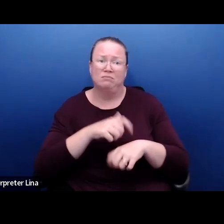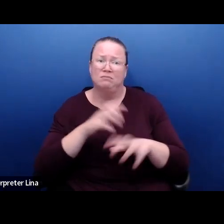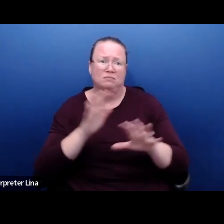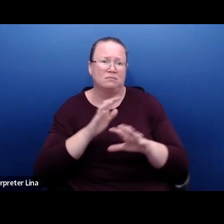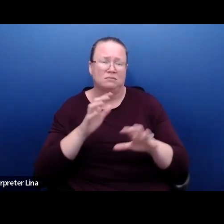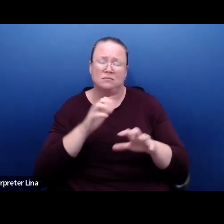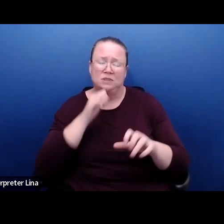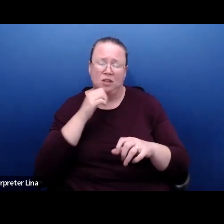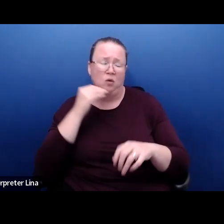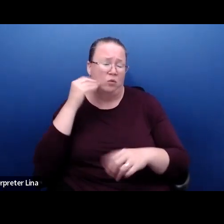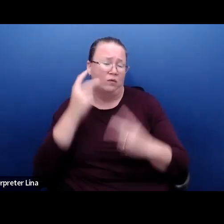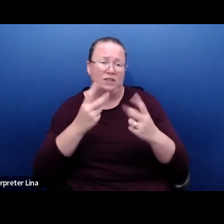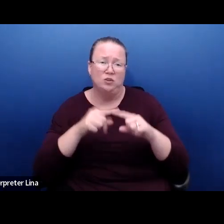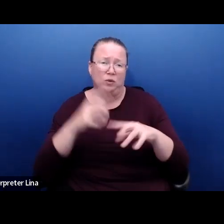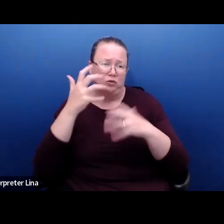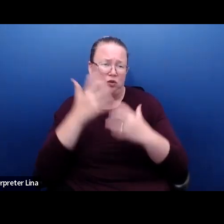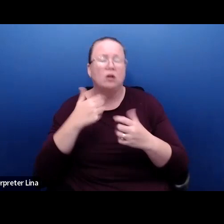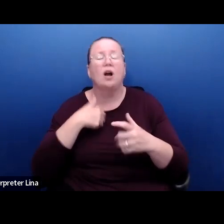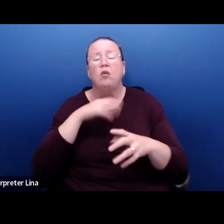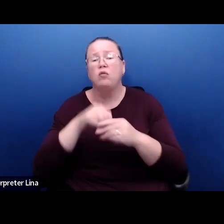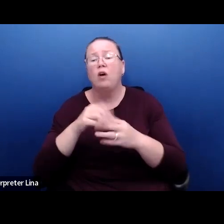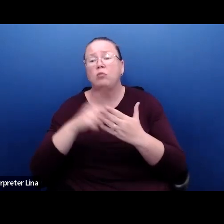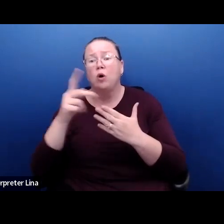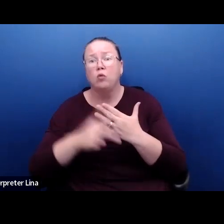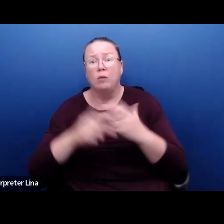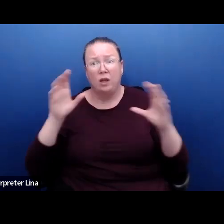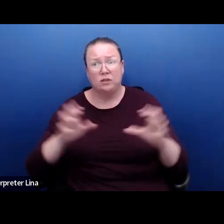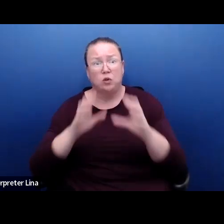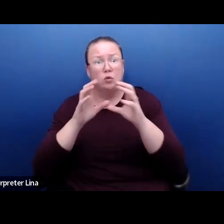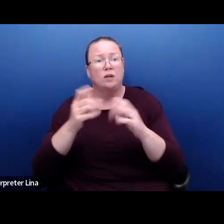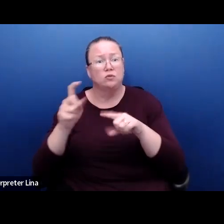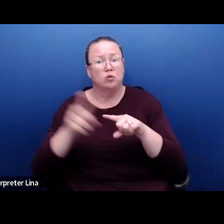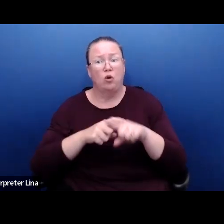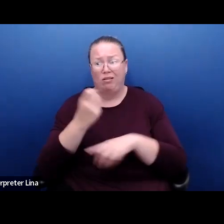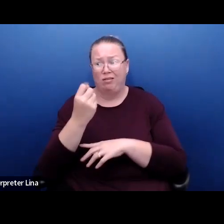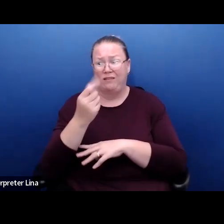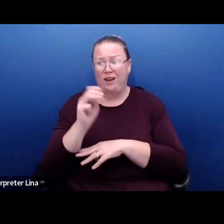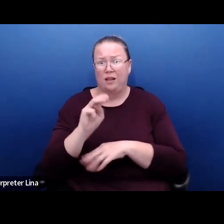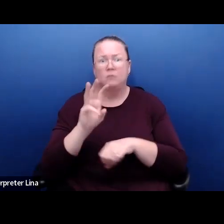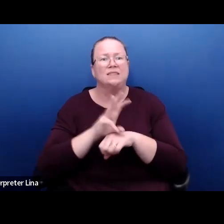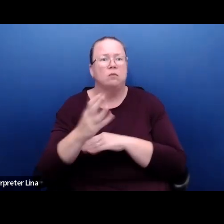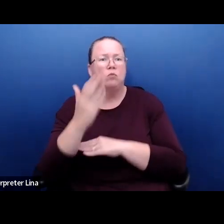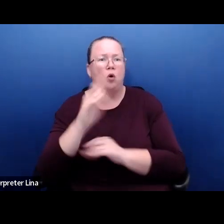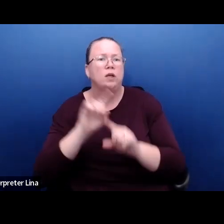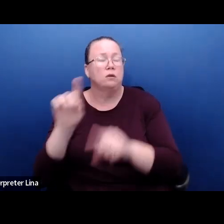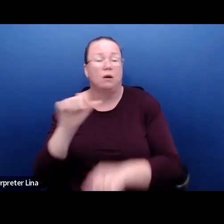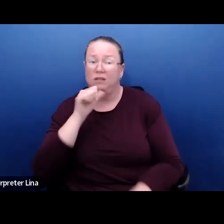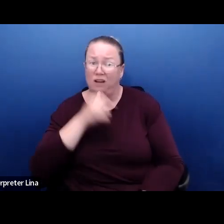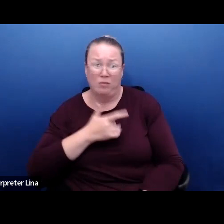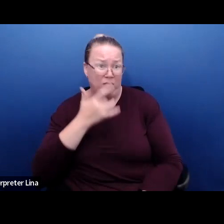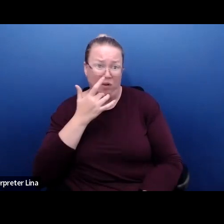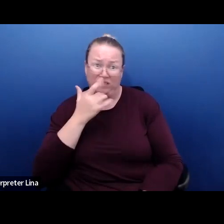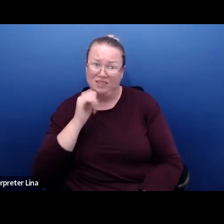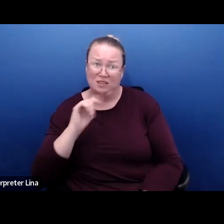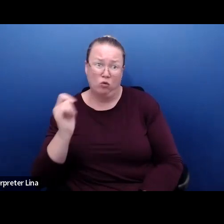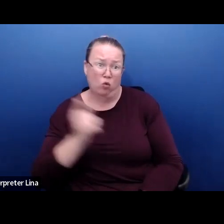I was a part of programs where if you got the crisis call at 11 p.m. or 6 a.m., you went. That's not my preference at all.